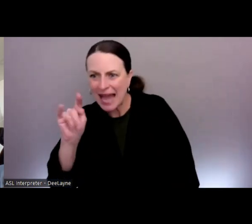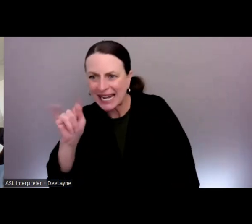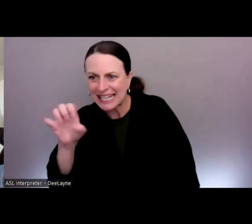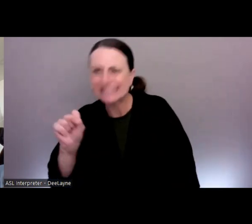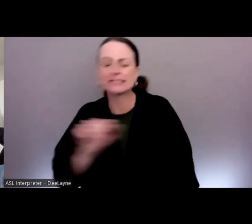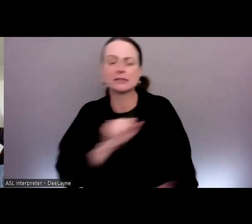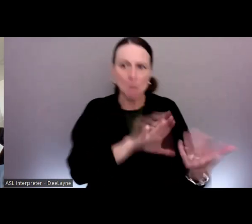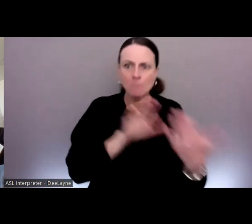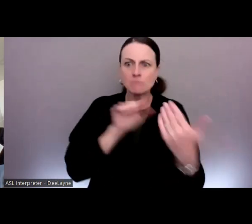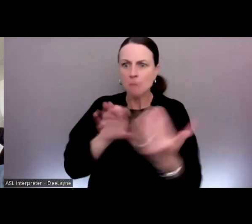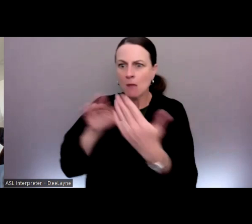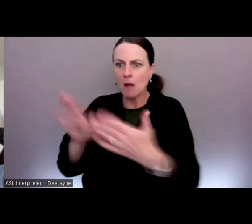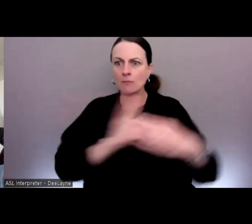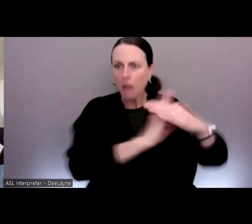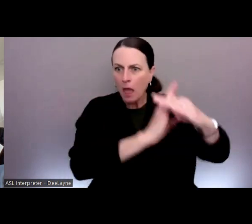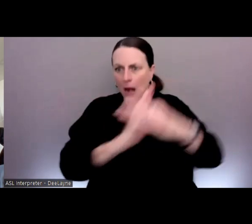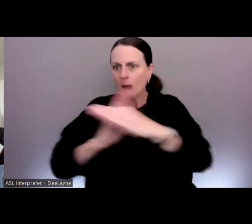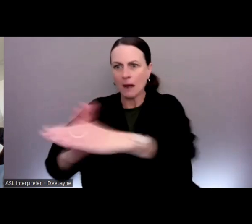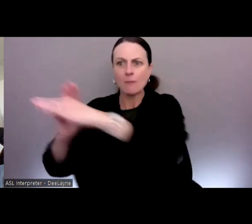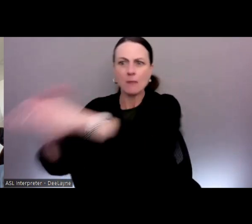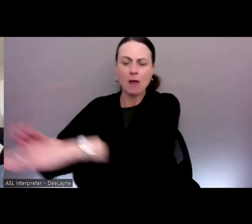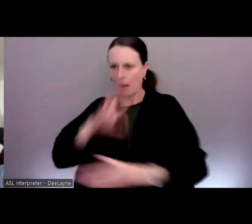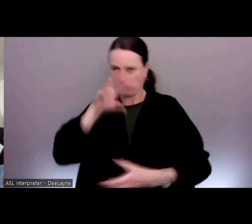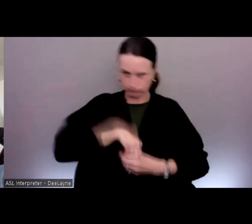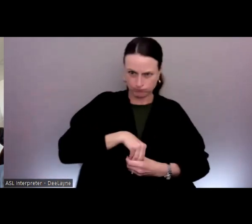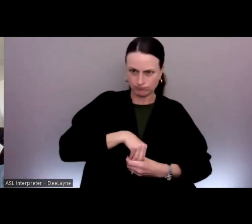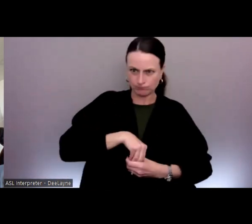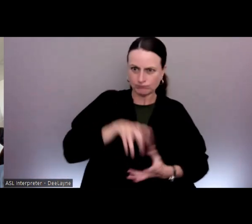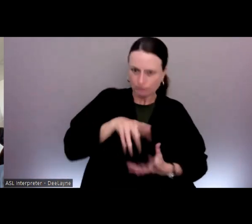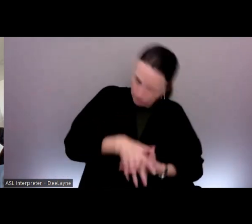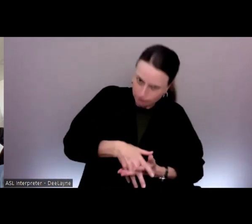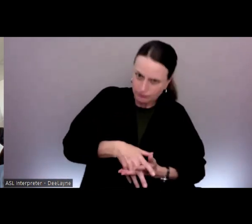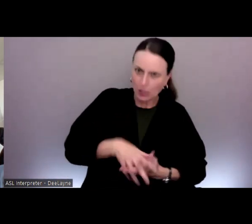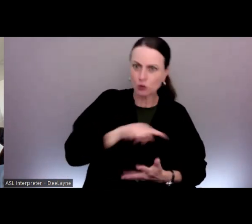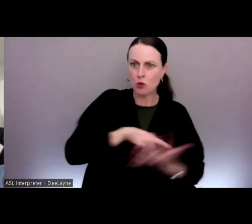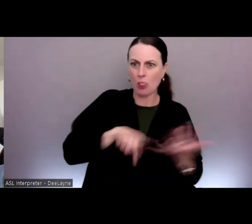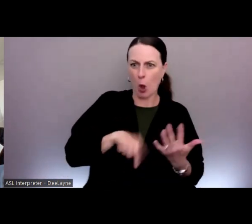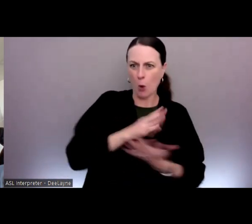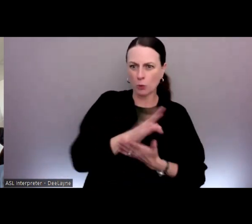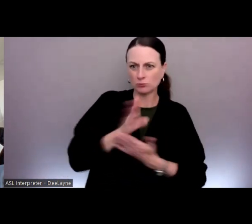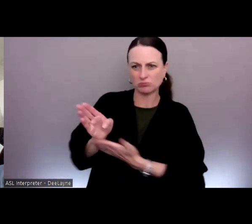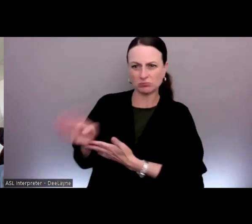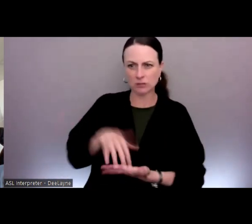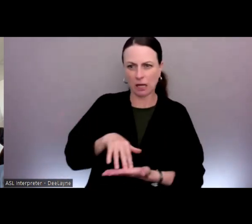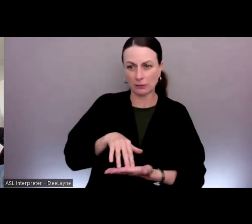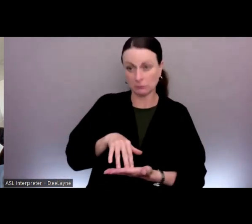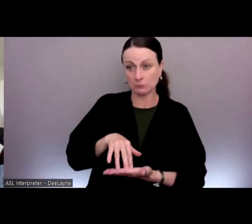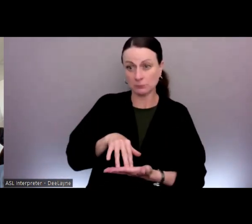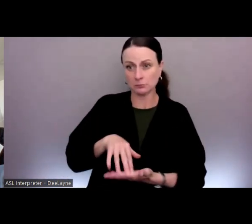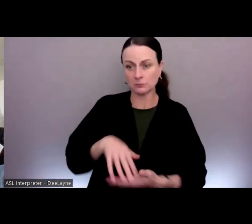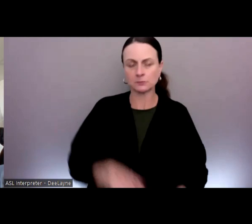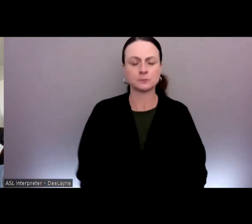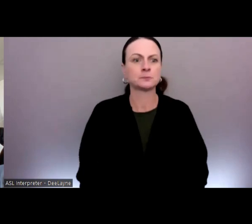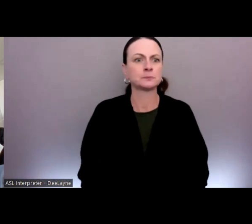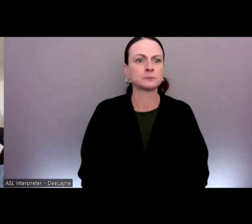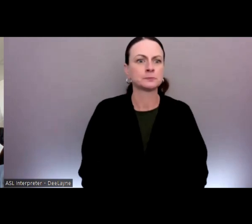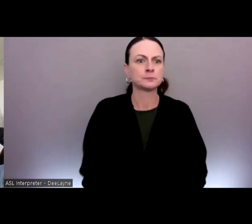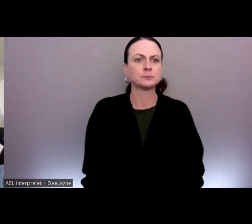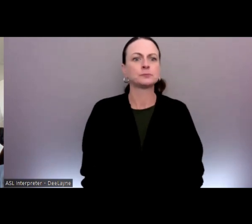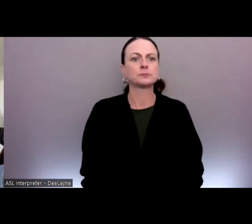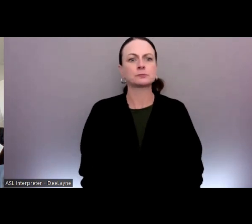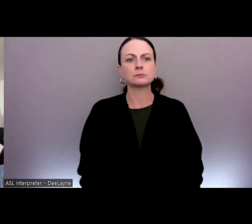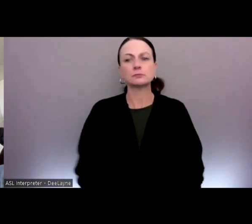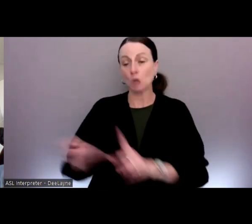the limits that are built into those areas of study. So the recruitment of